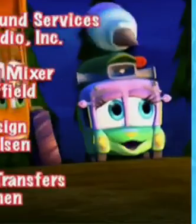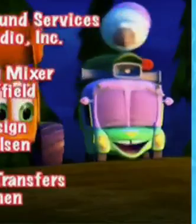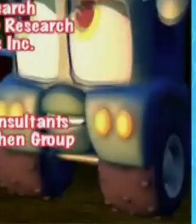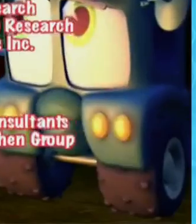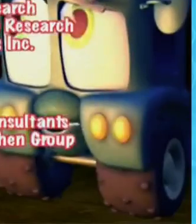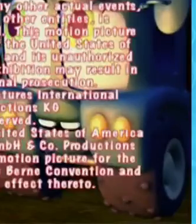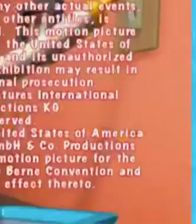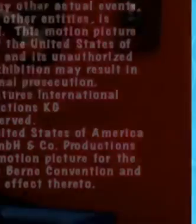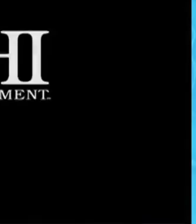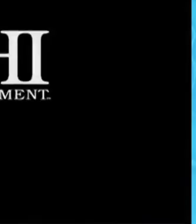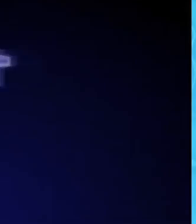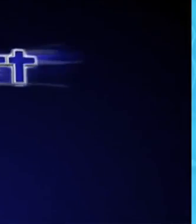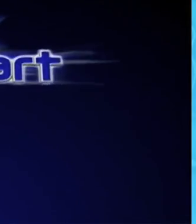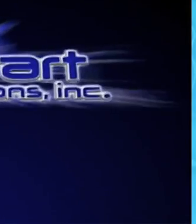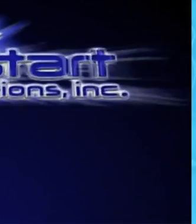you're around.